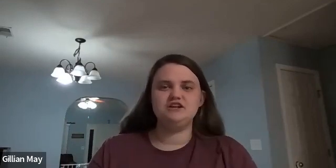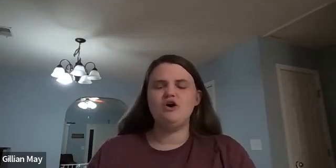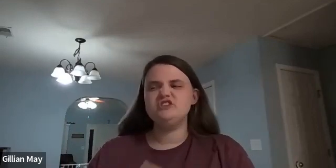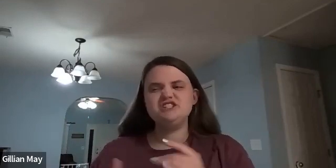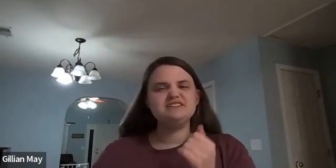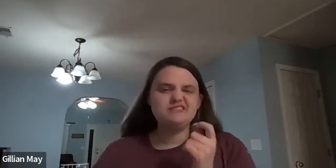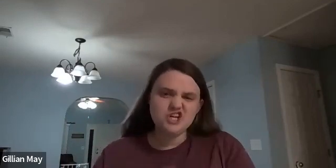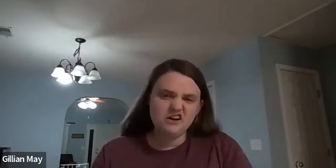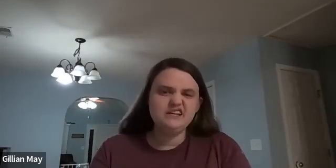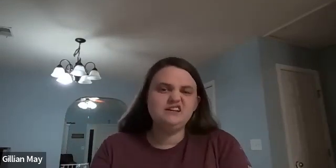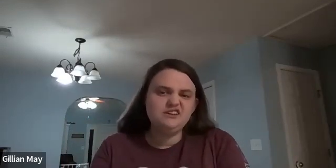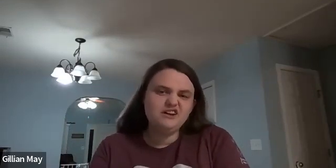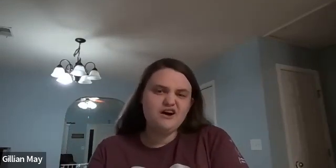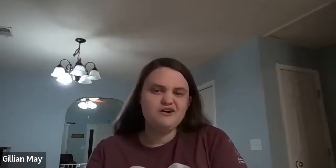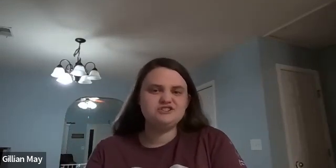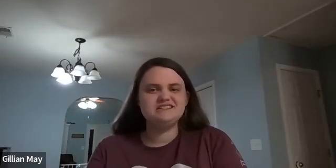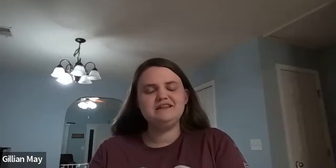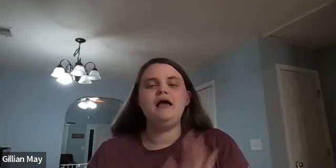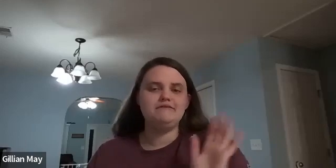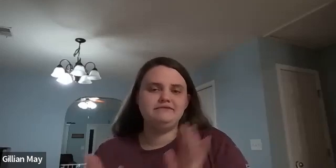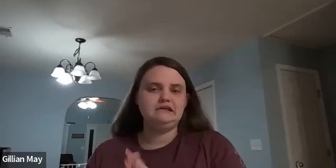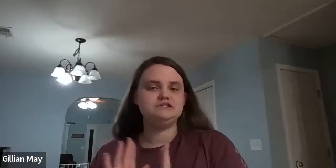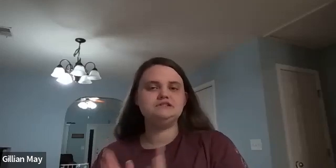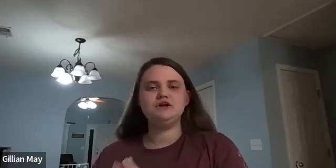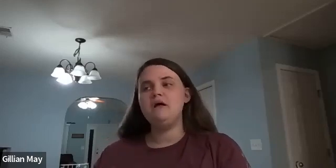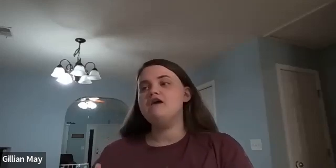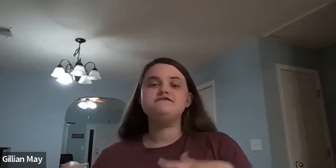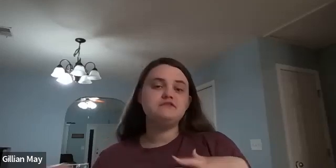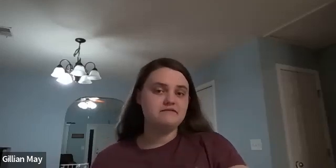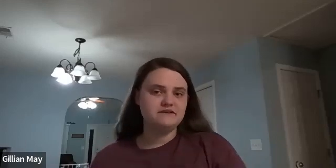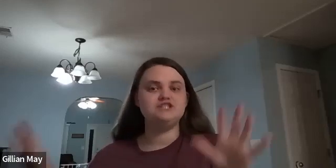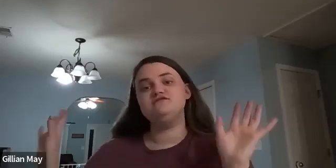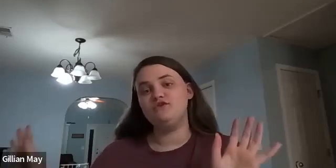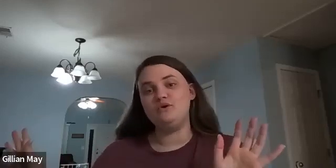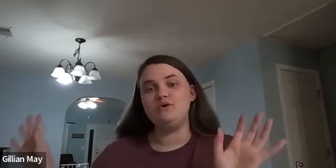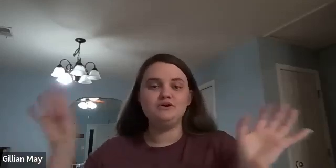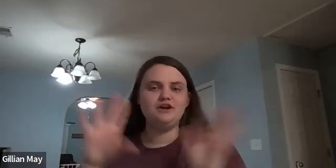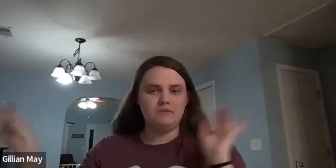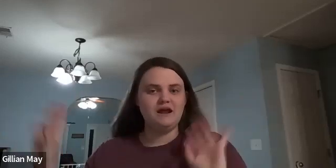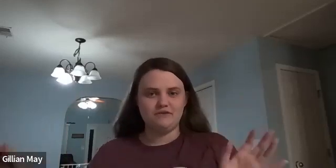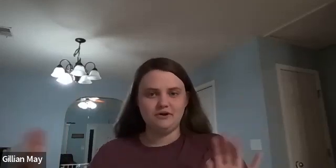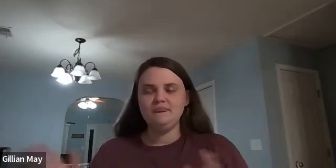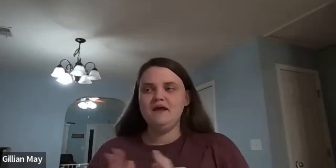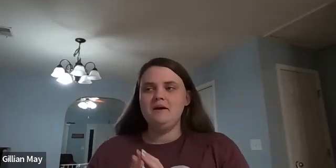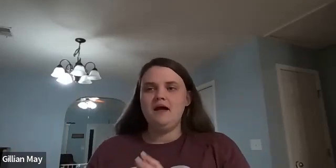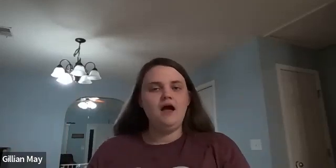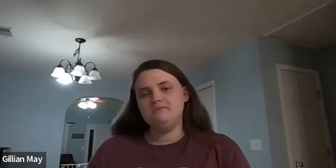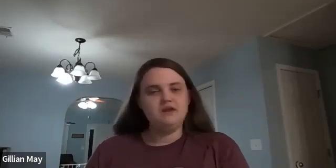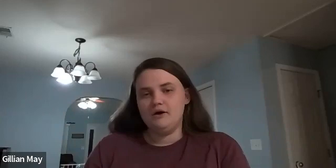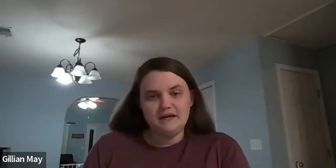know, oh, she's just a little chunky, you know, she's a little hefty, she's, you know, fluffy, she's full, you know, whatever. No, and I